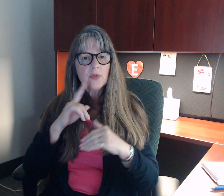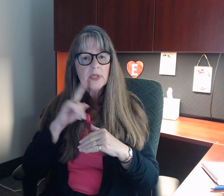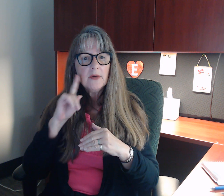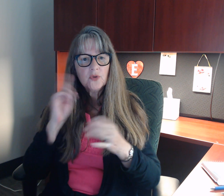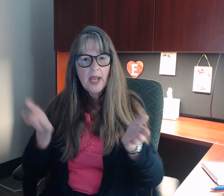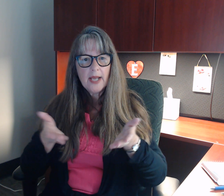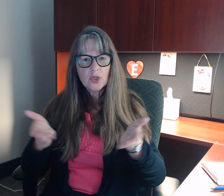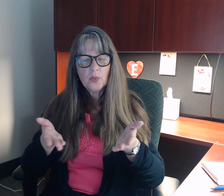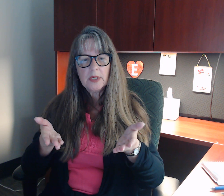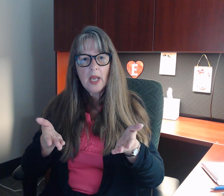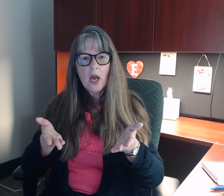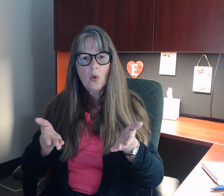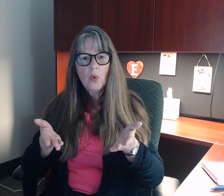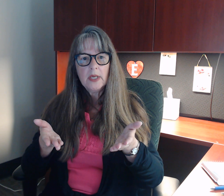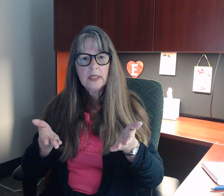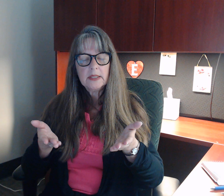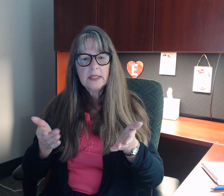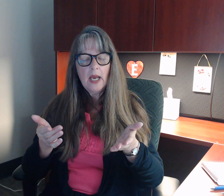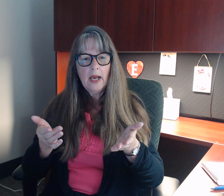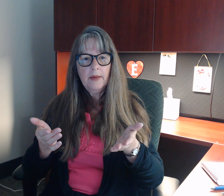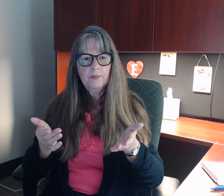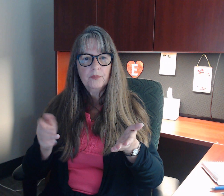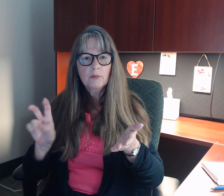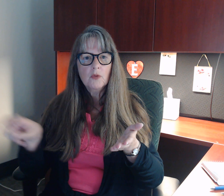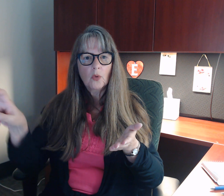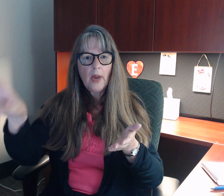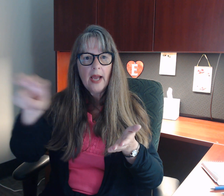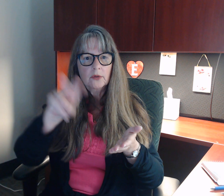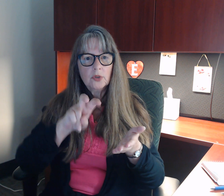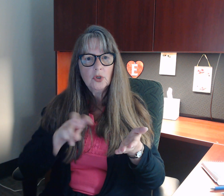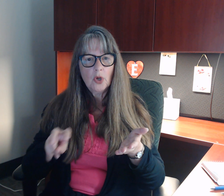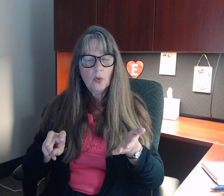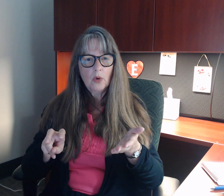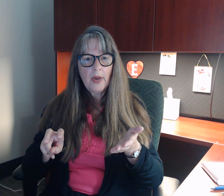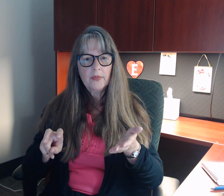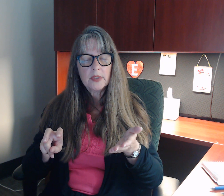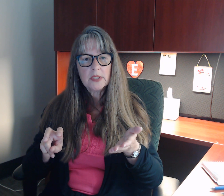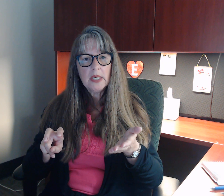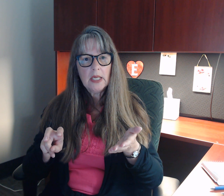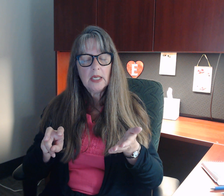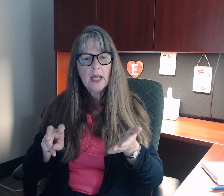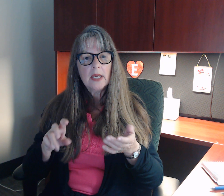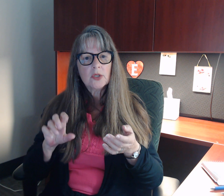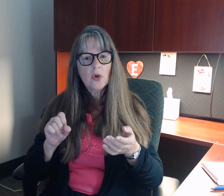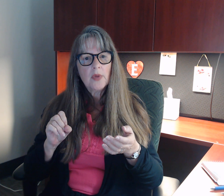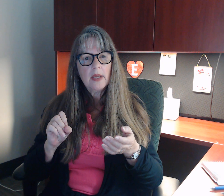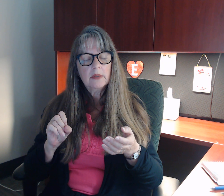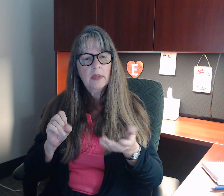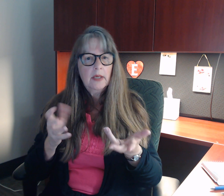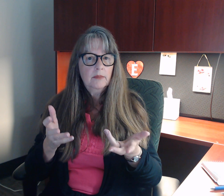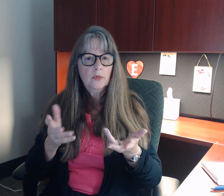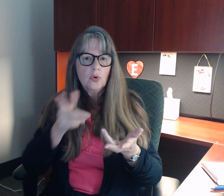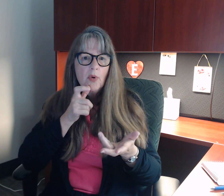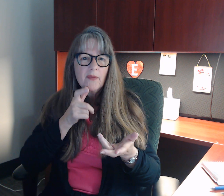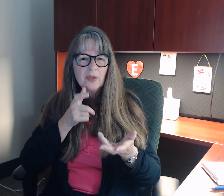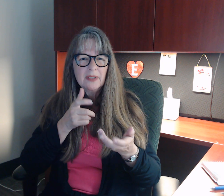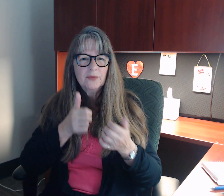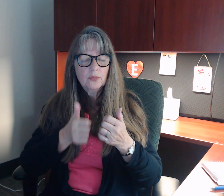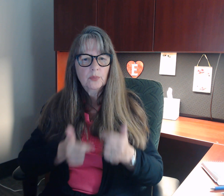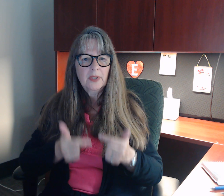deaf chats would move around, around the city so that whoever lived really